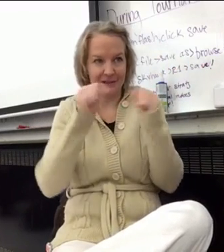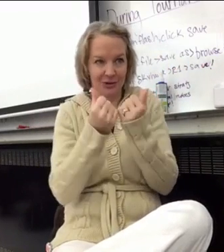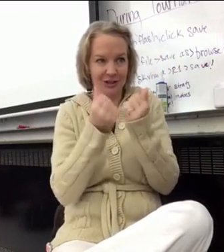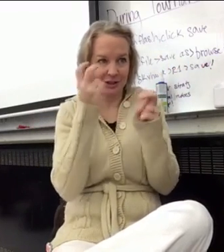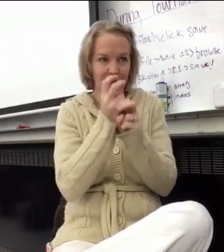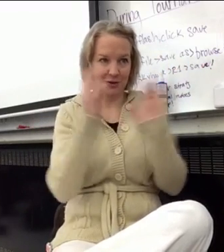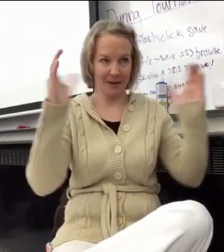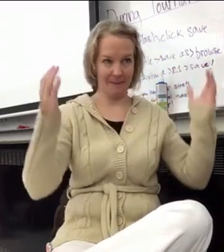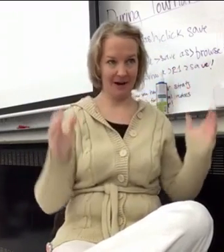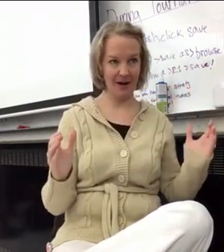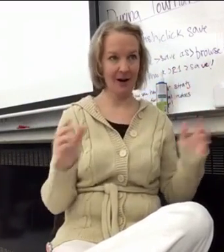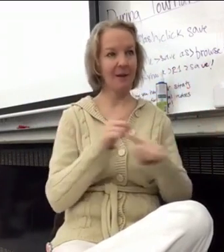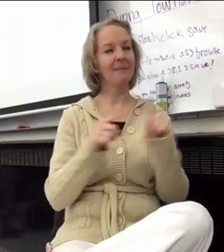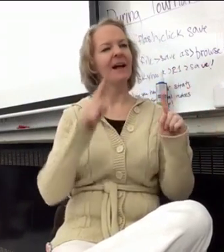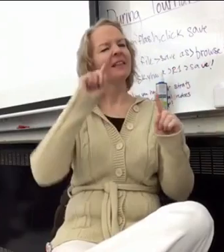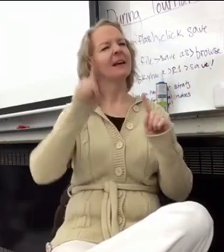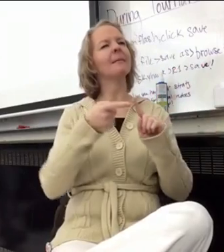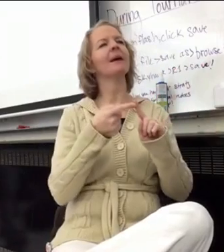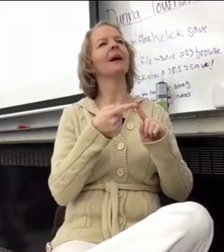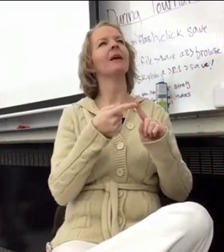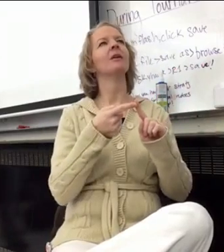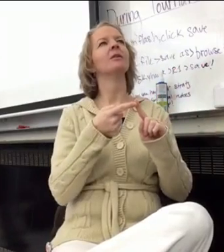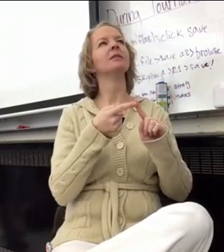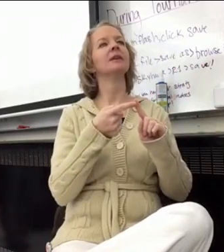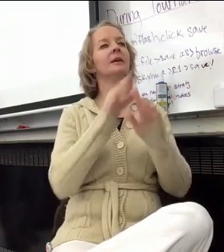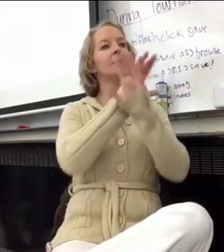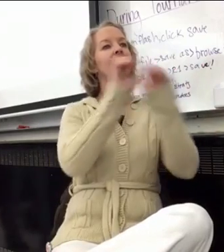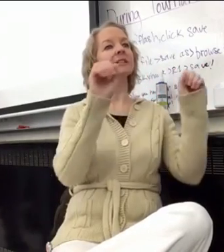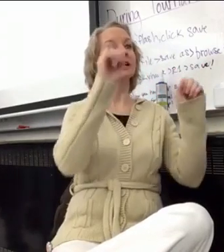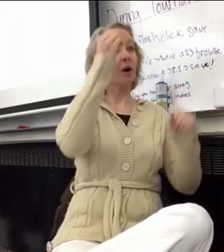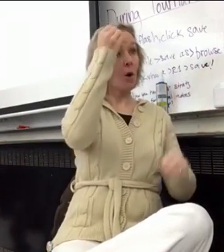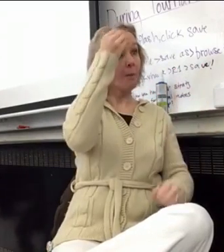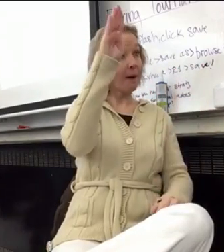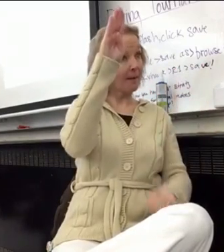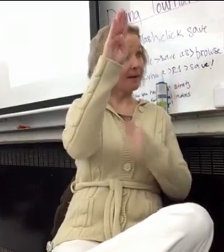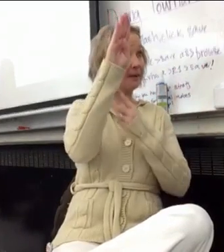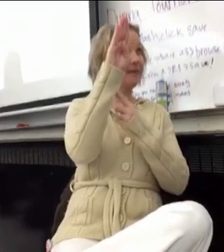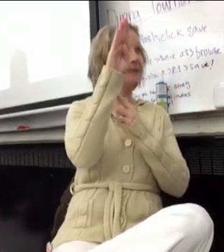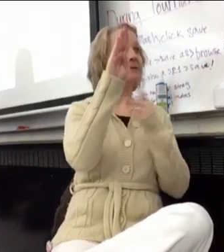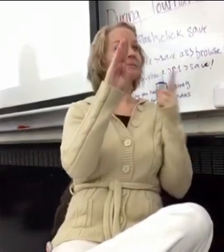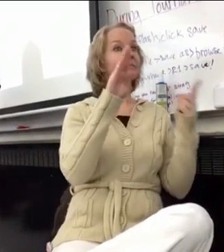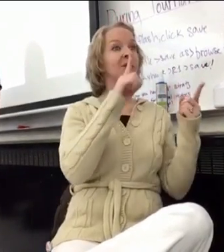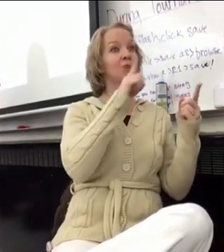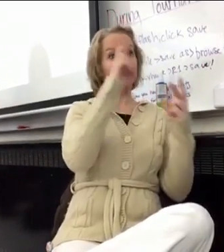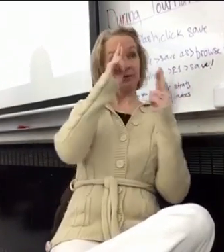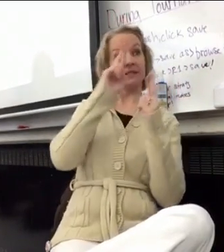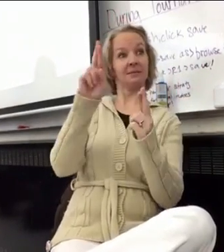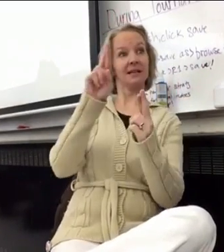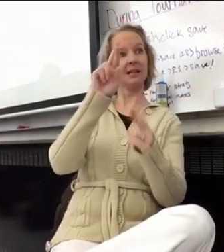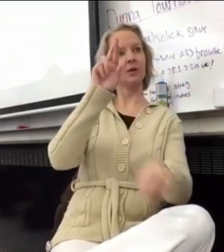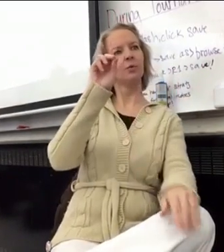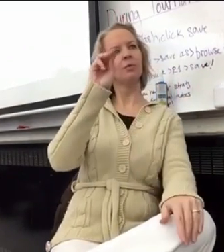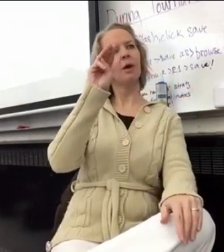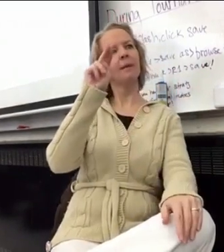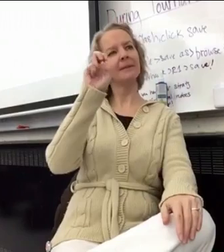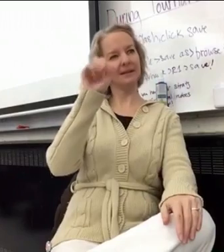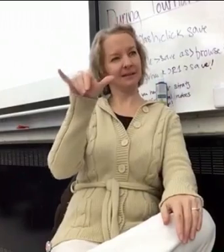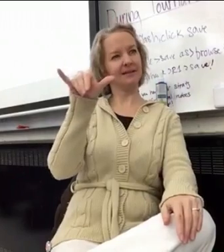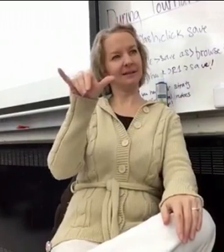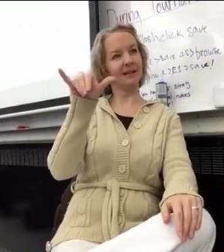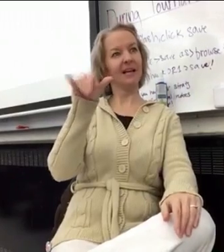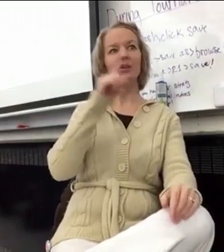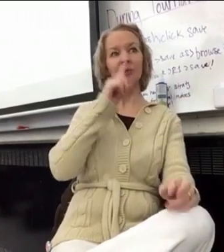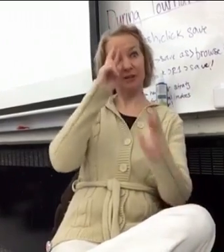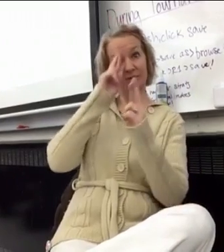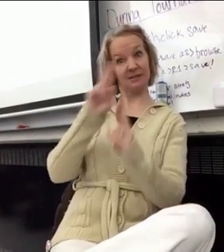But if you think back to back to President Obama, Obama really respected Mitt Romney. He said multiple times that he